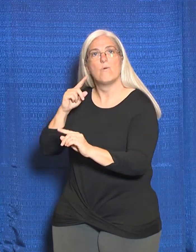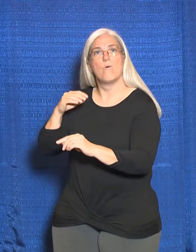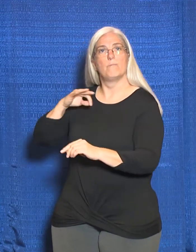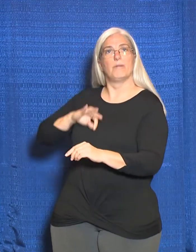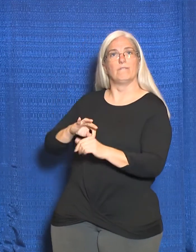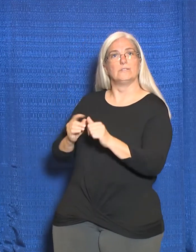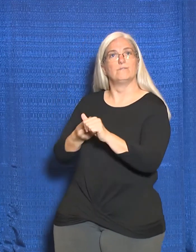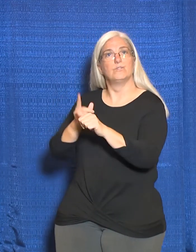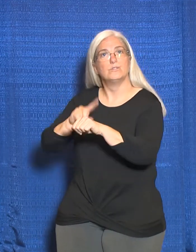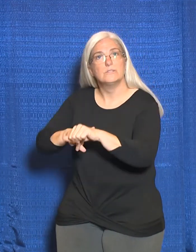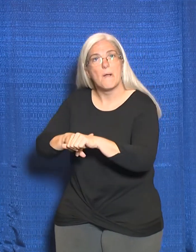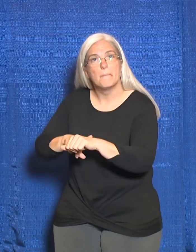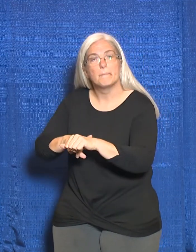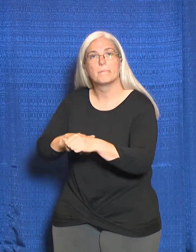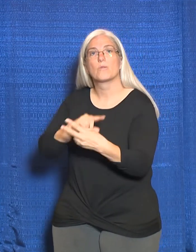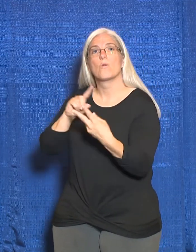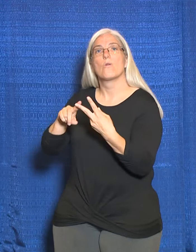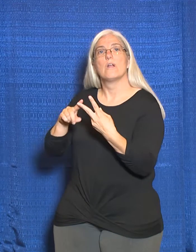of address.